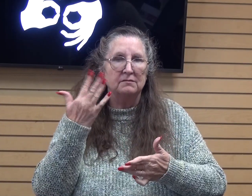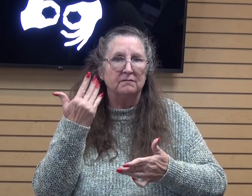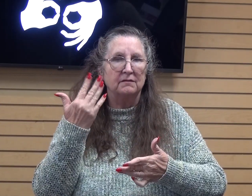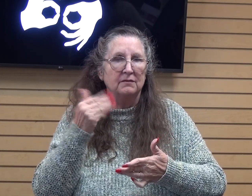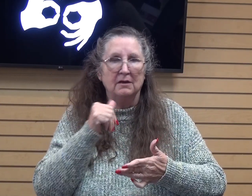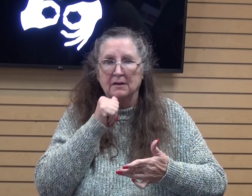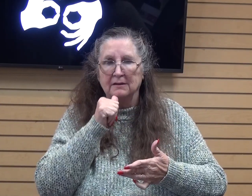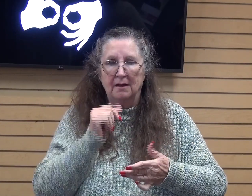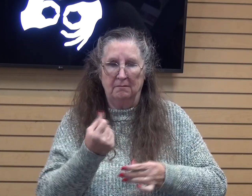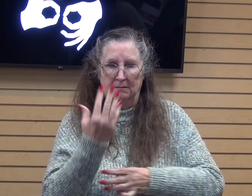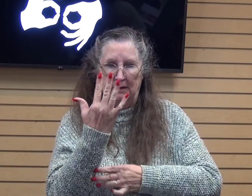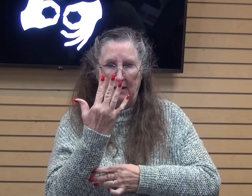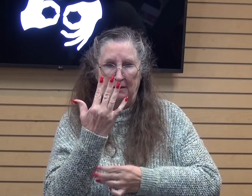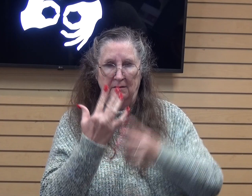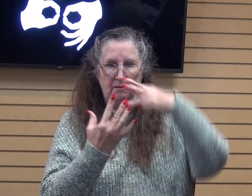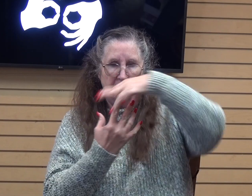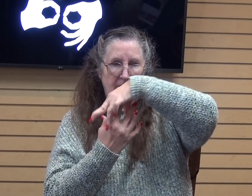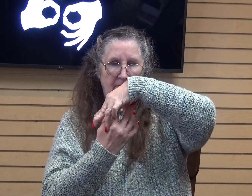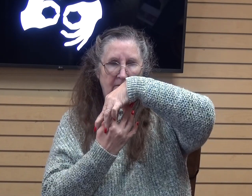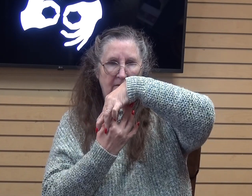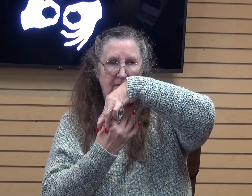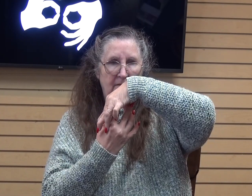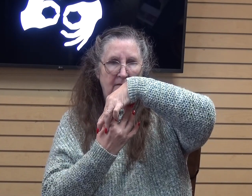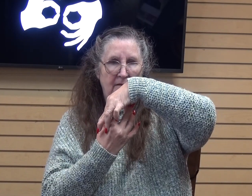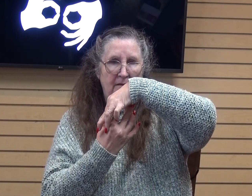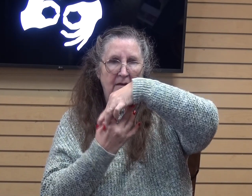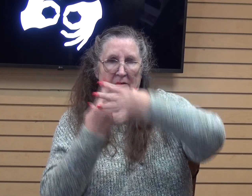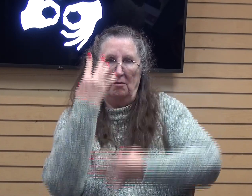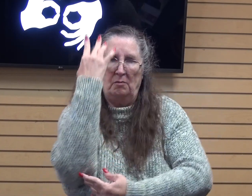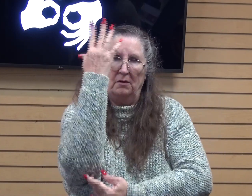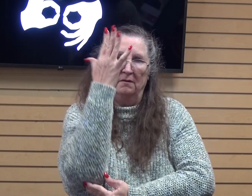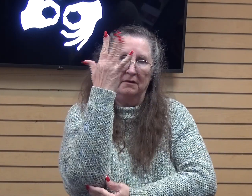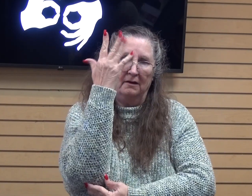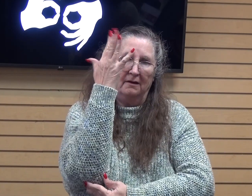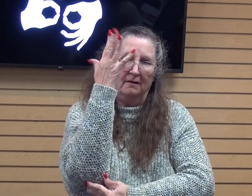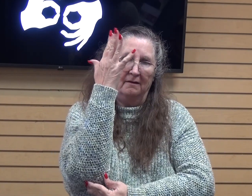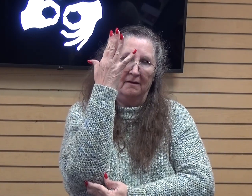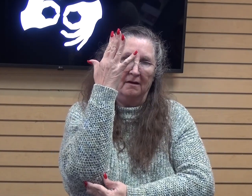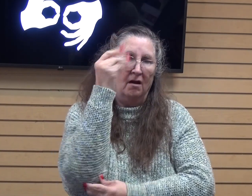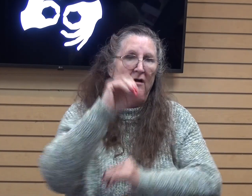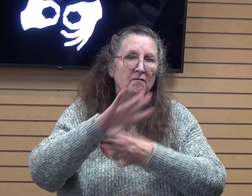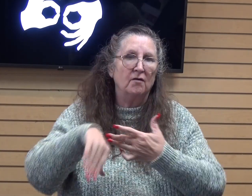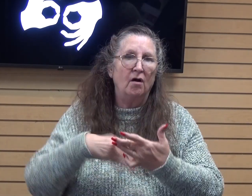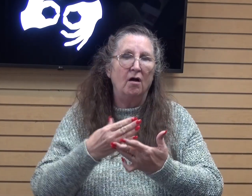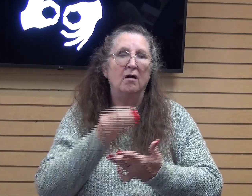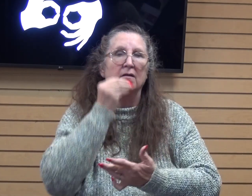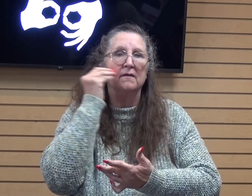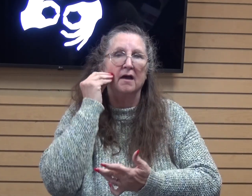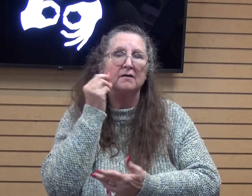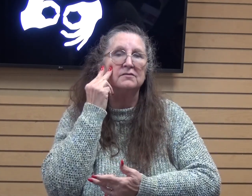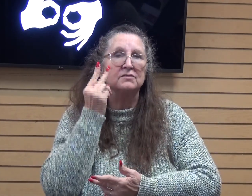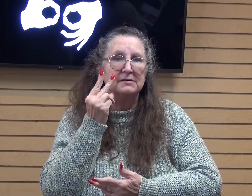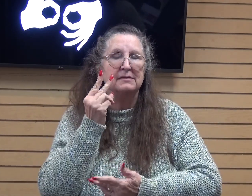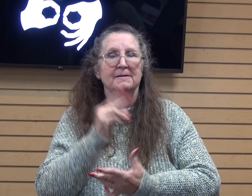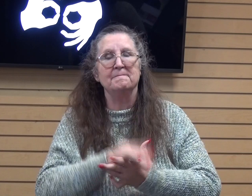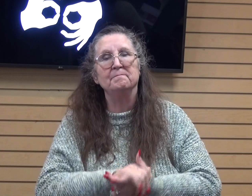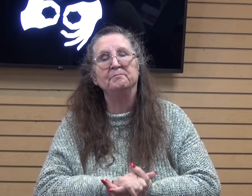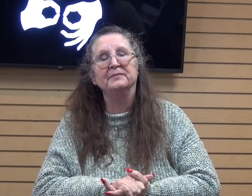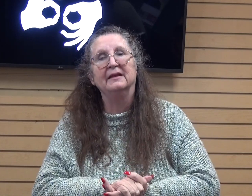basket. You would put it on the lampstand for all to see. Sometimes